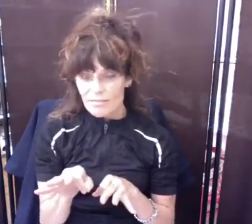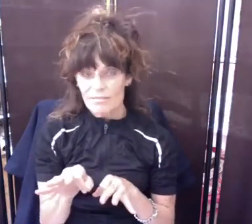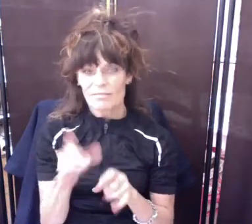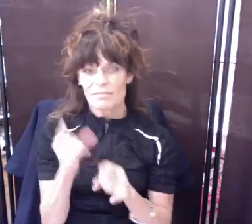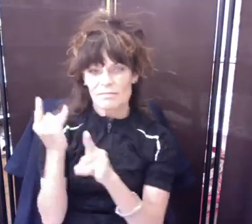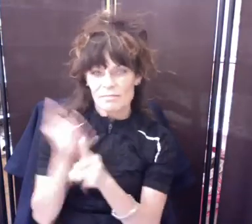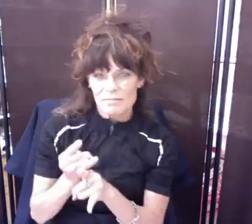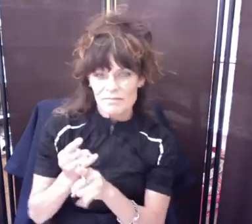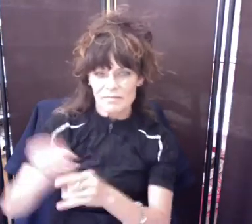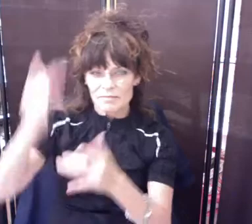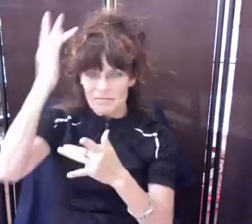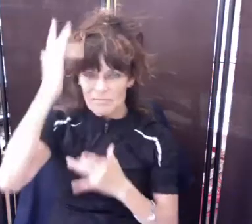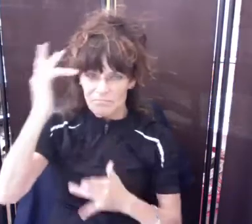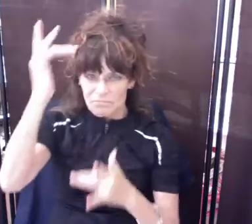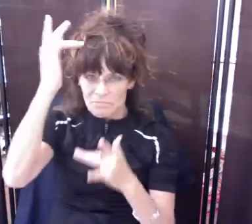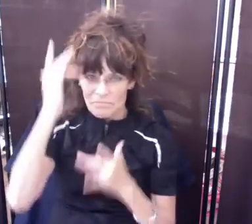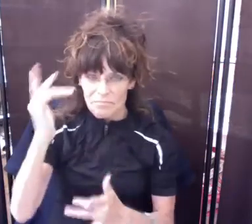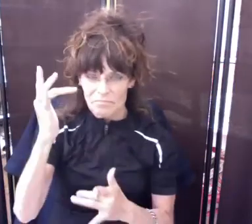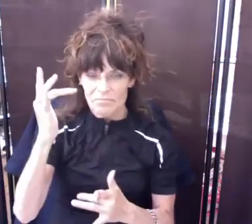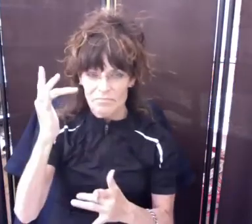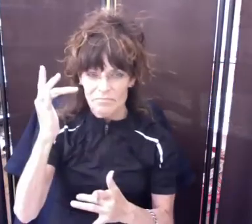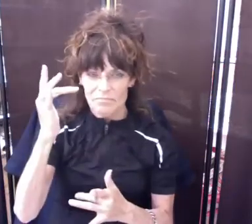alcoholism in me as a very, very young person.